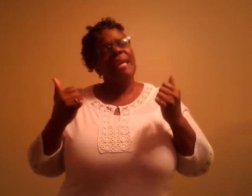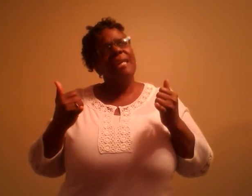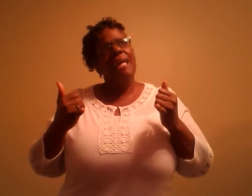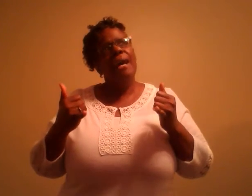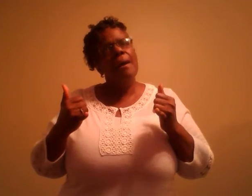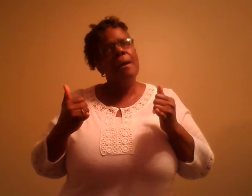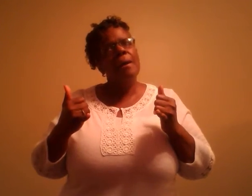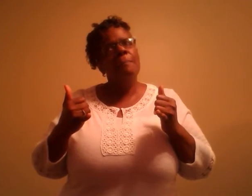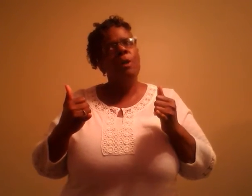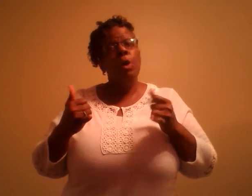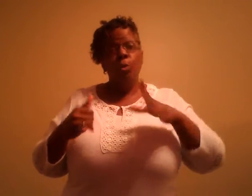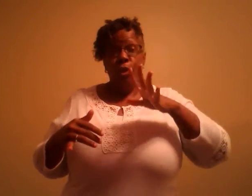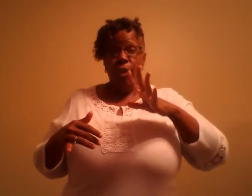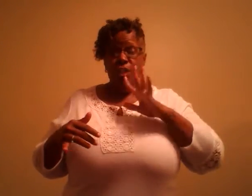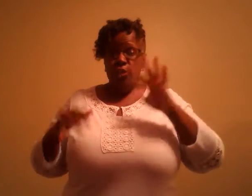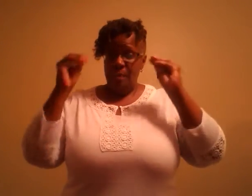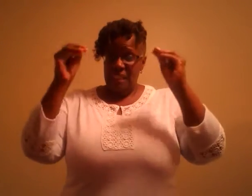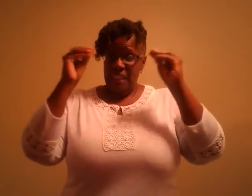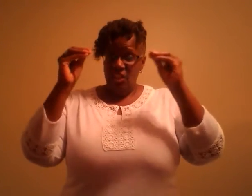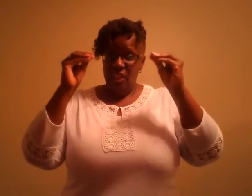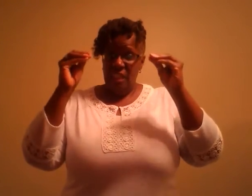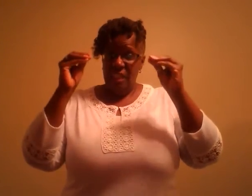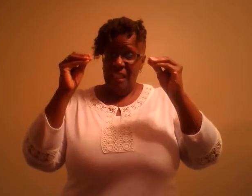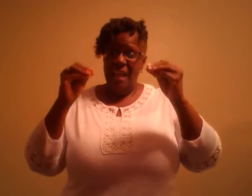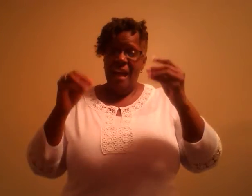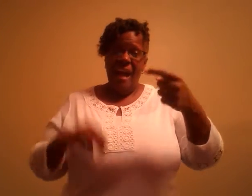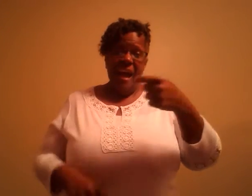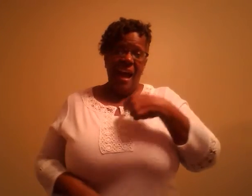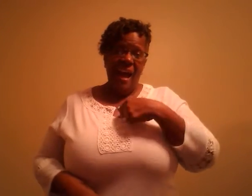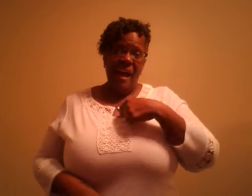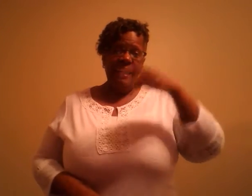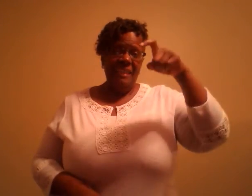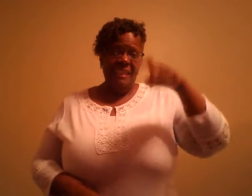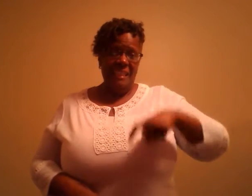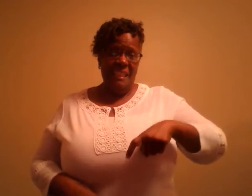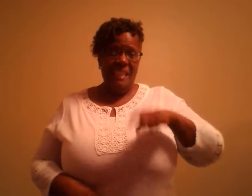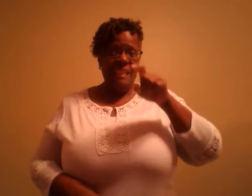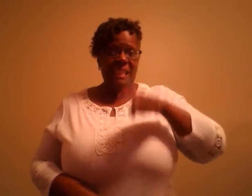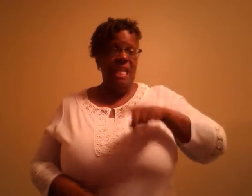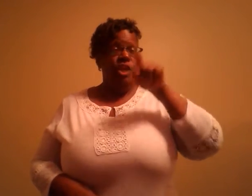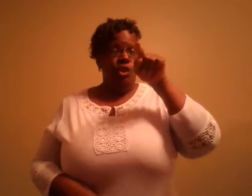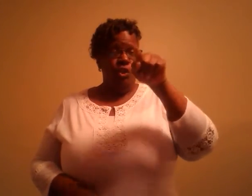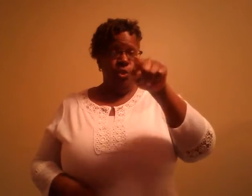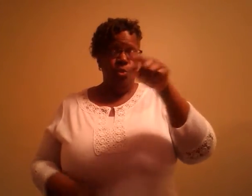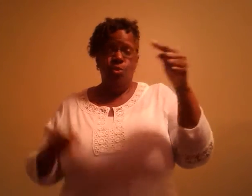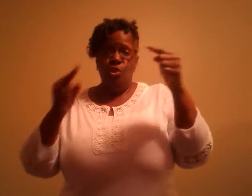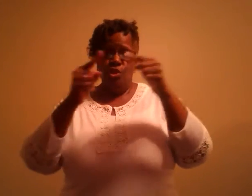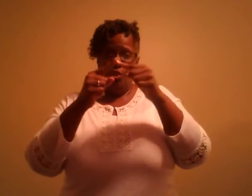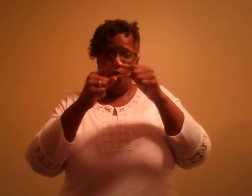we're going to be teaching I need you to